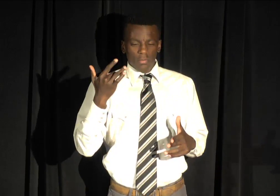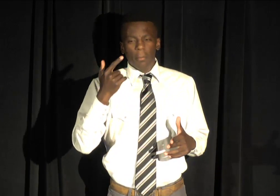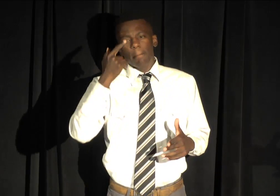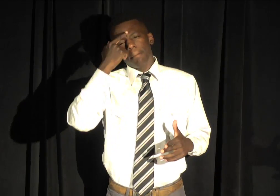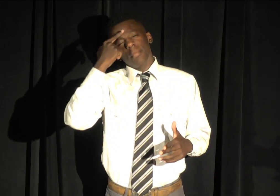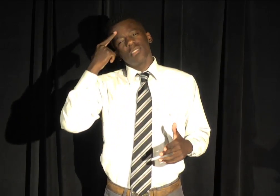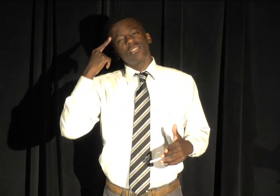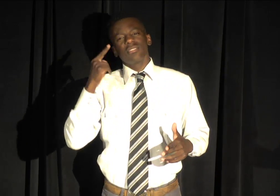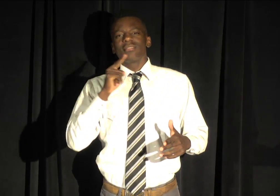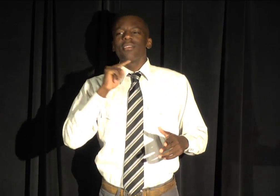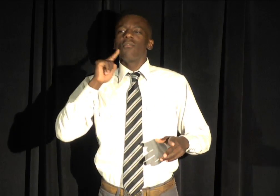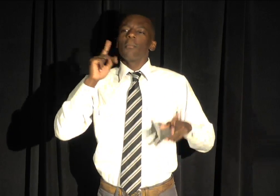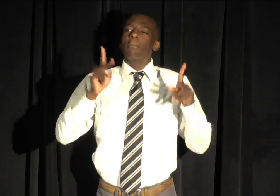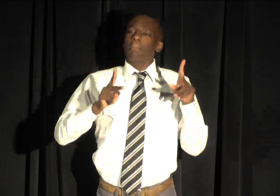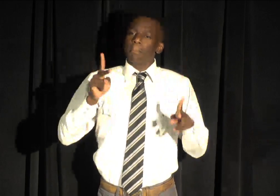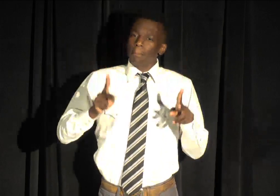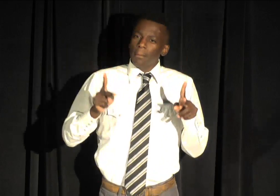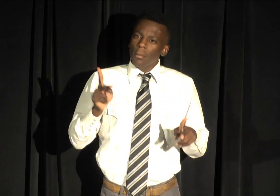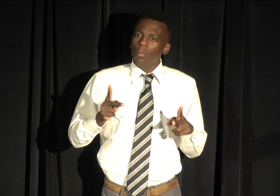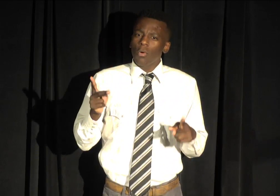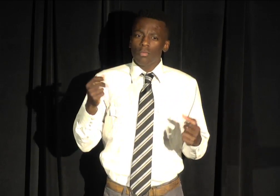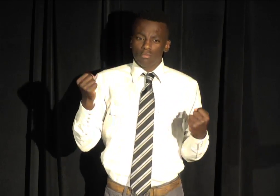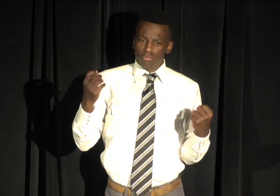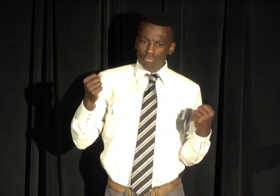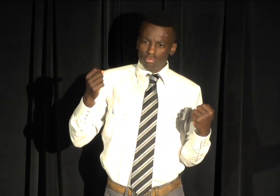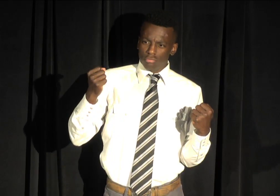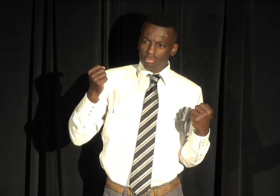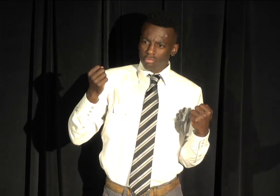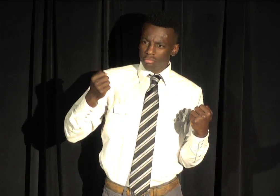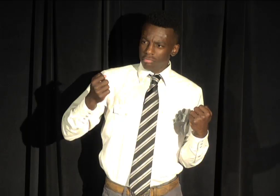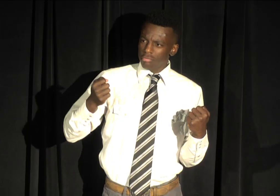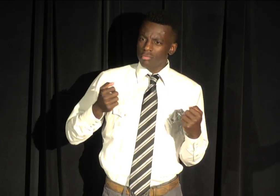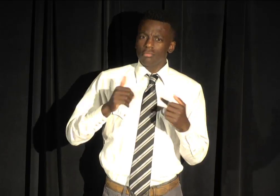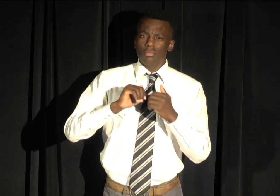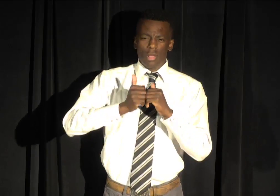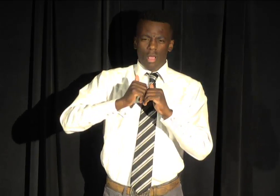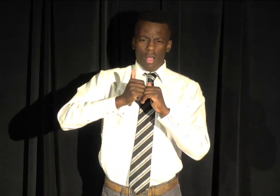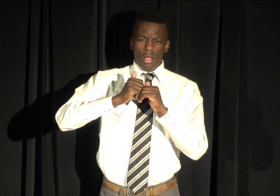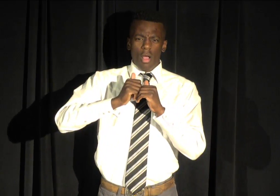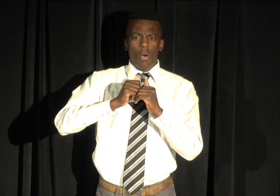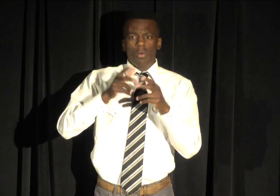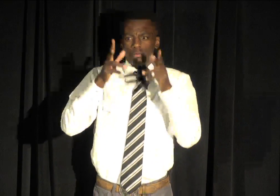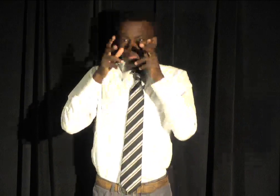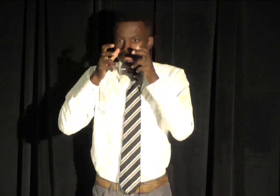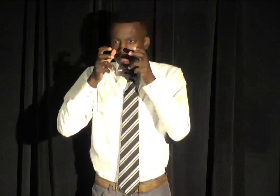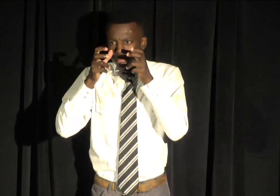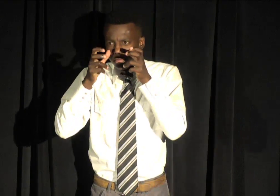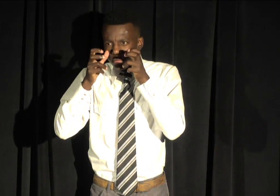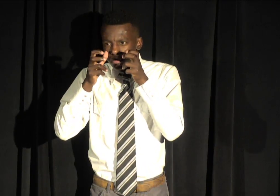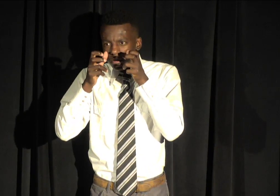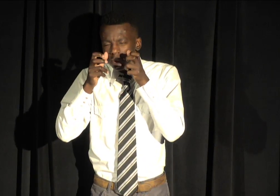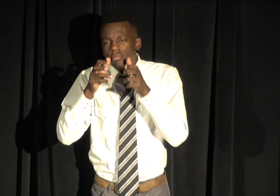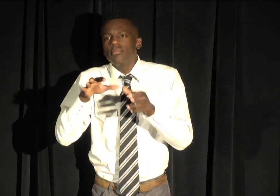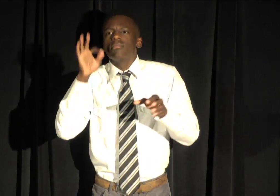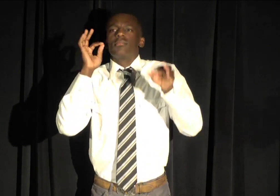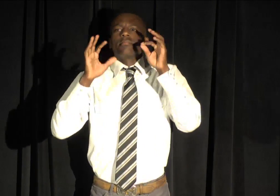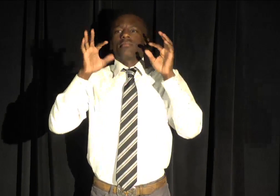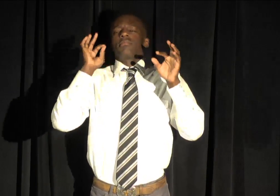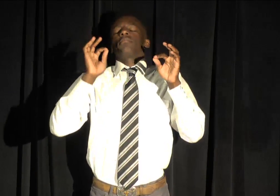And the reason it's called IATH is because all deaf people who sign, they use their eyes